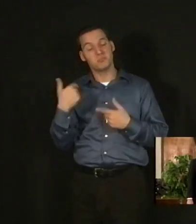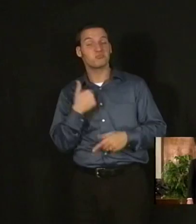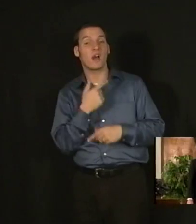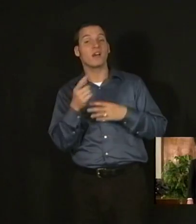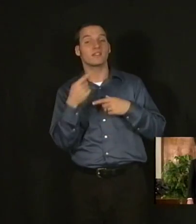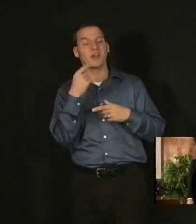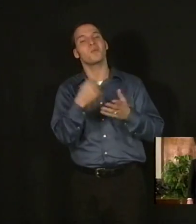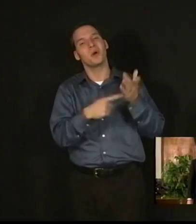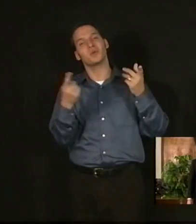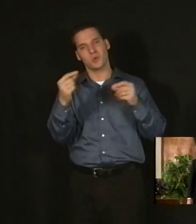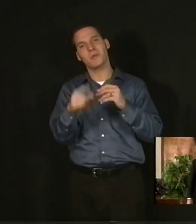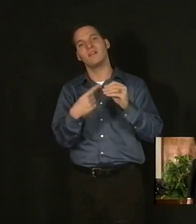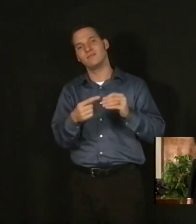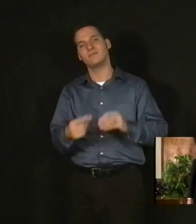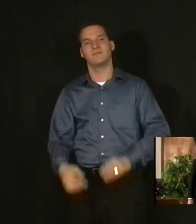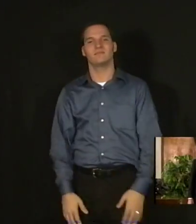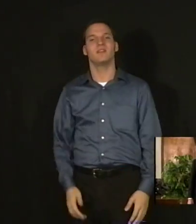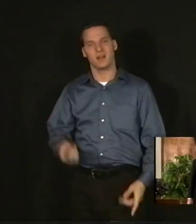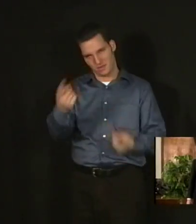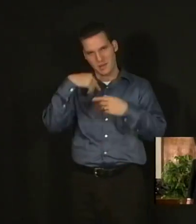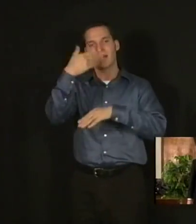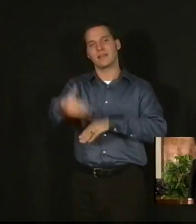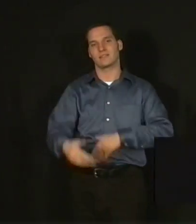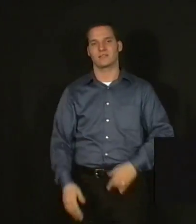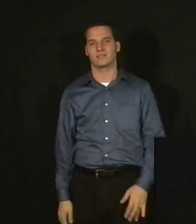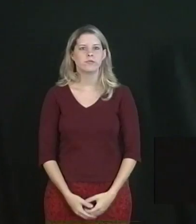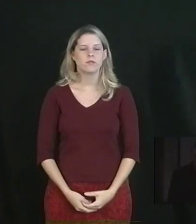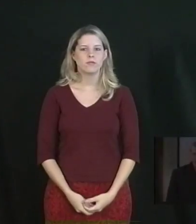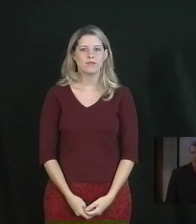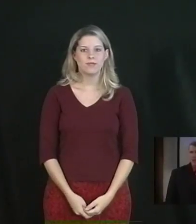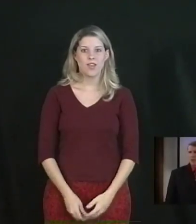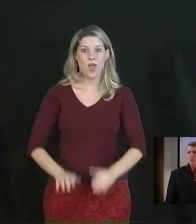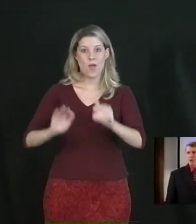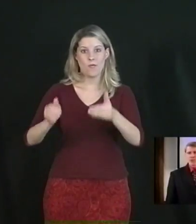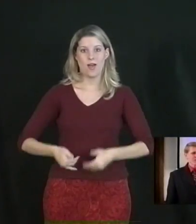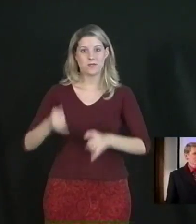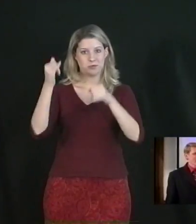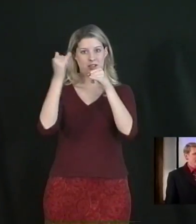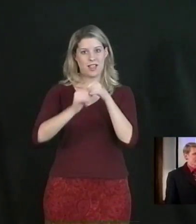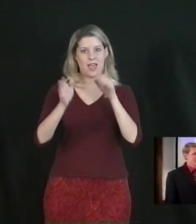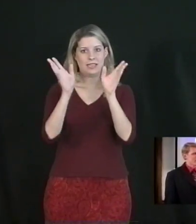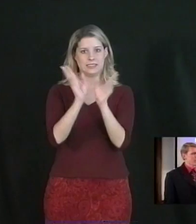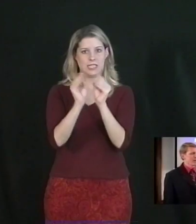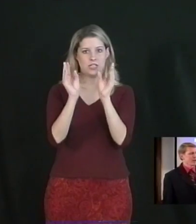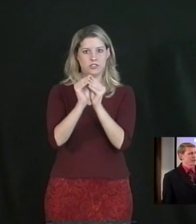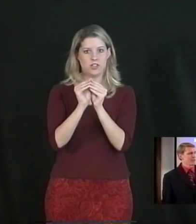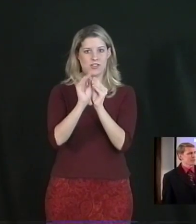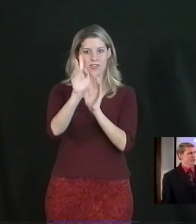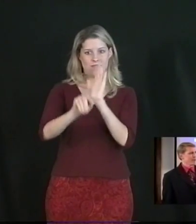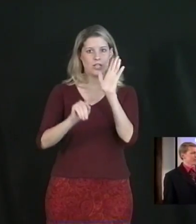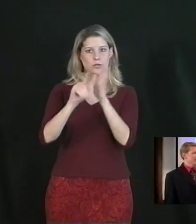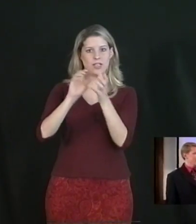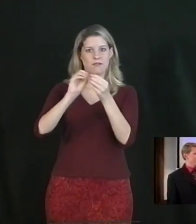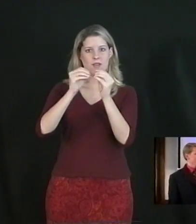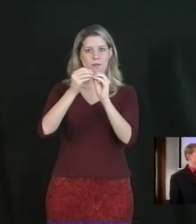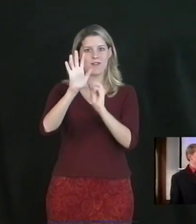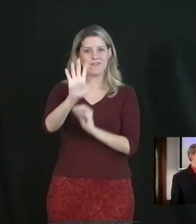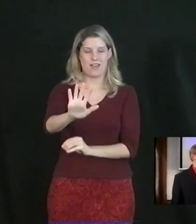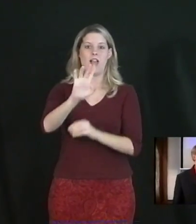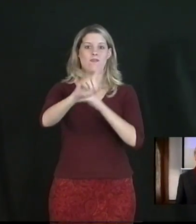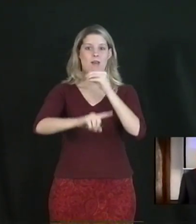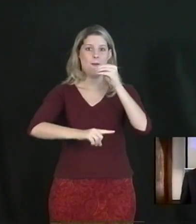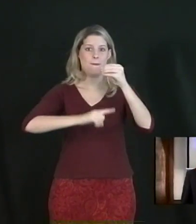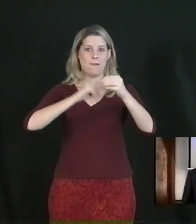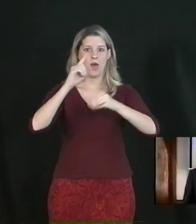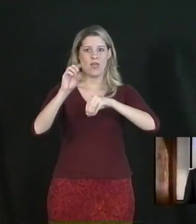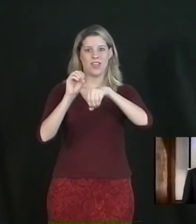you what you can do about it. Amen. Coming next. Well, welcome to the last session on what's on our videotape number